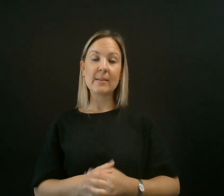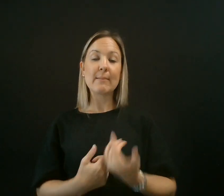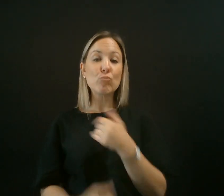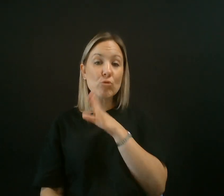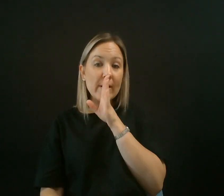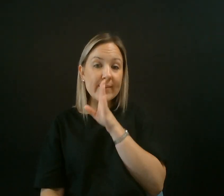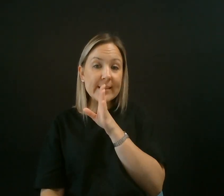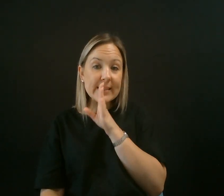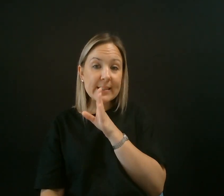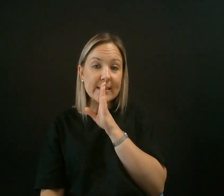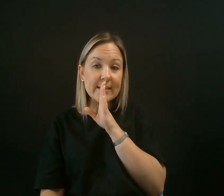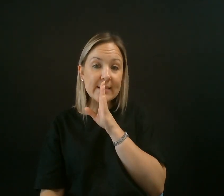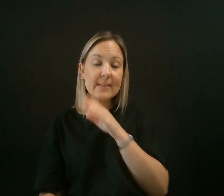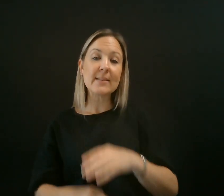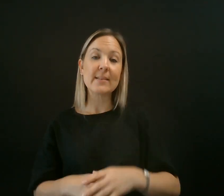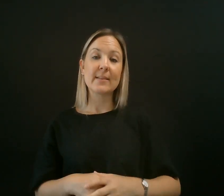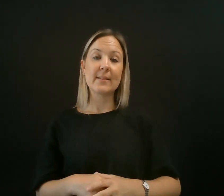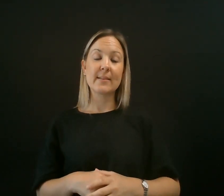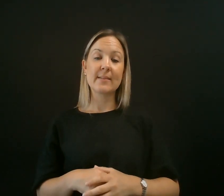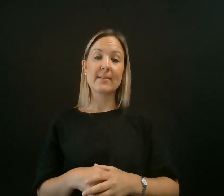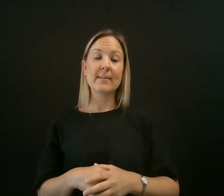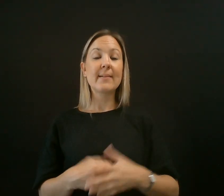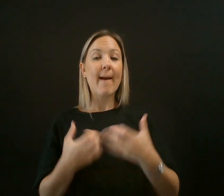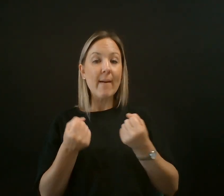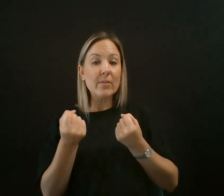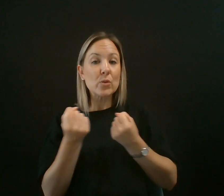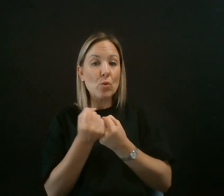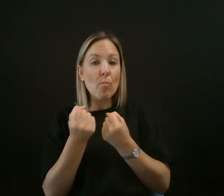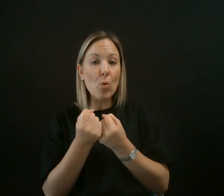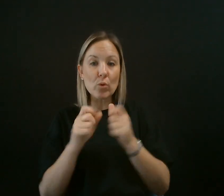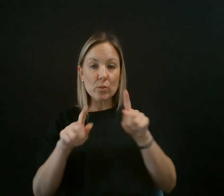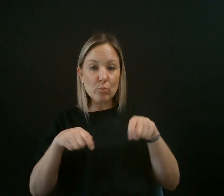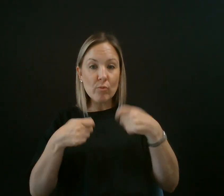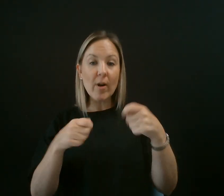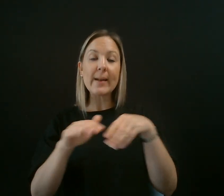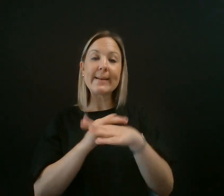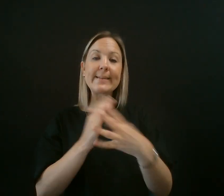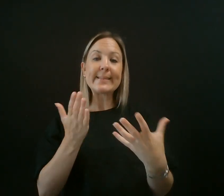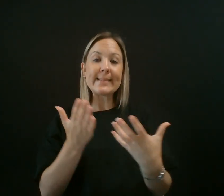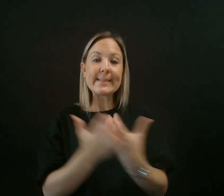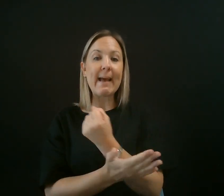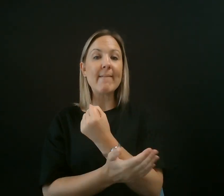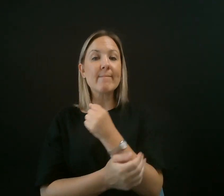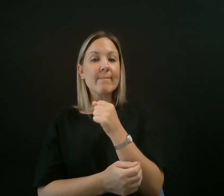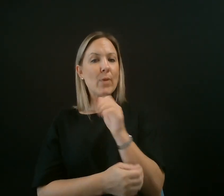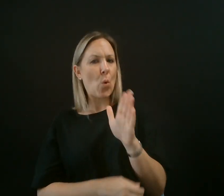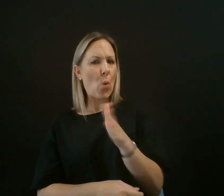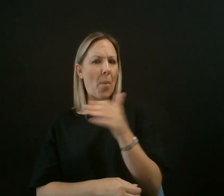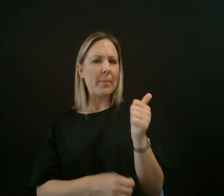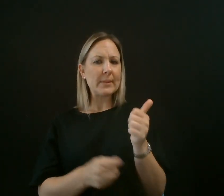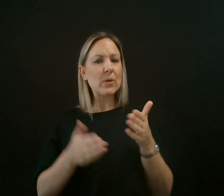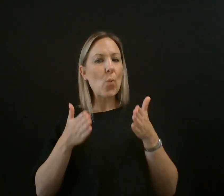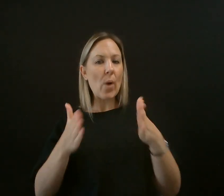Privacy. Have supports provided in a safe and competent manner with care and skill.